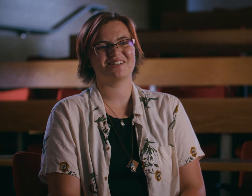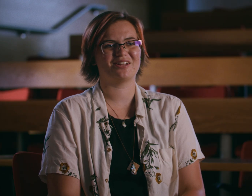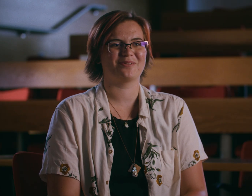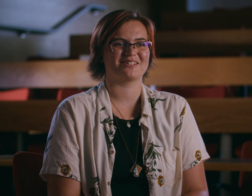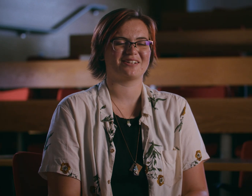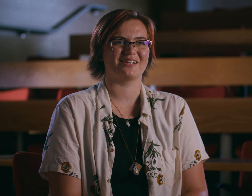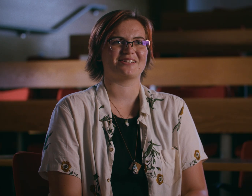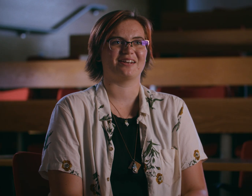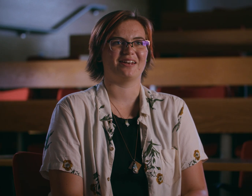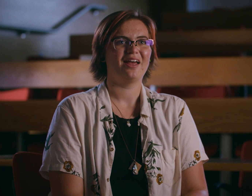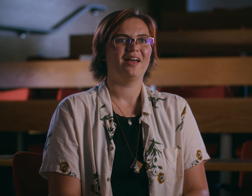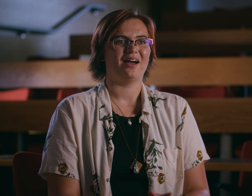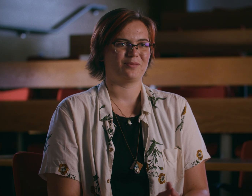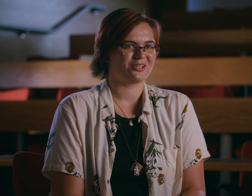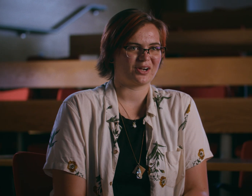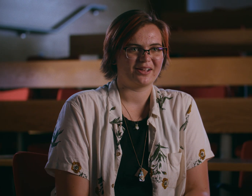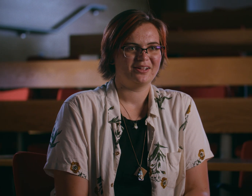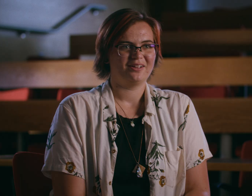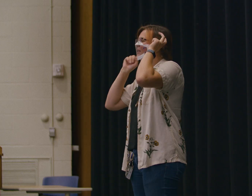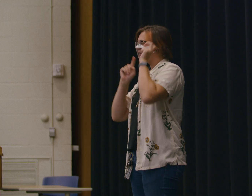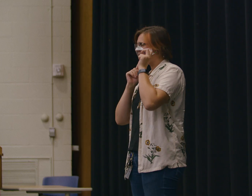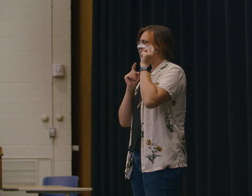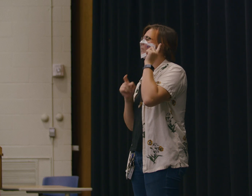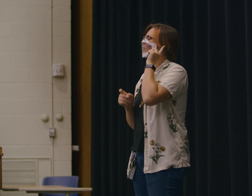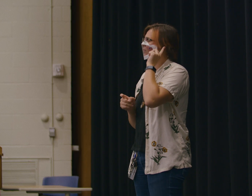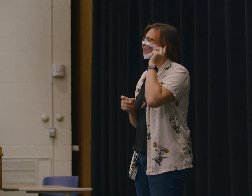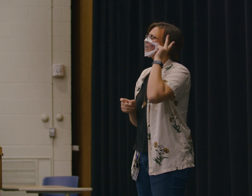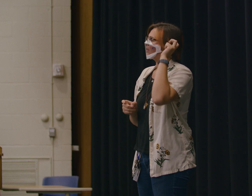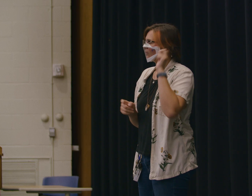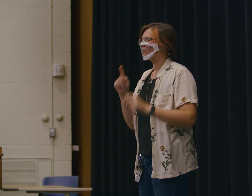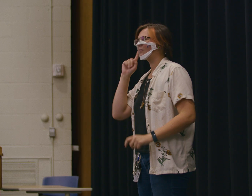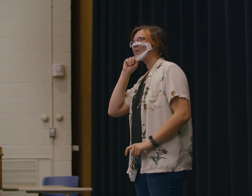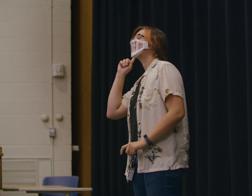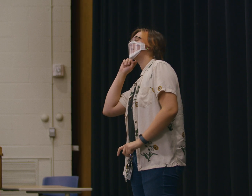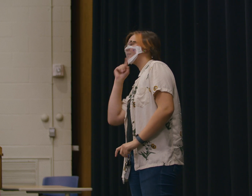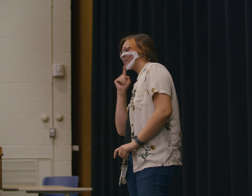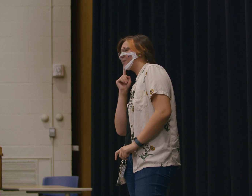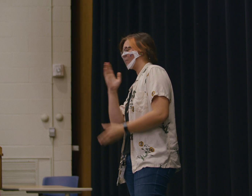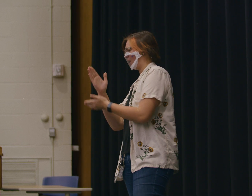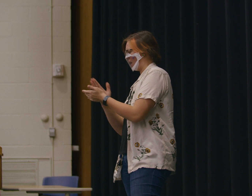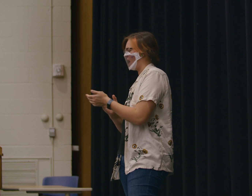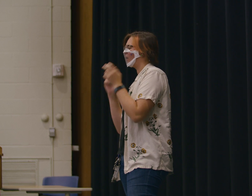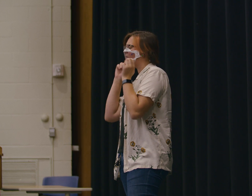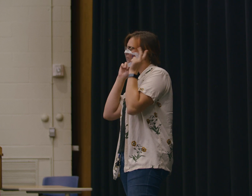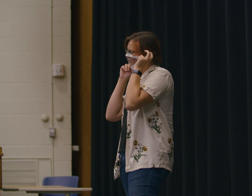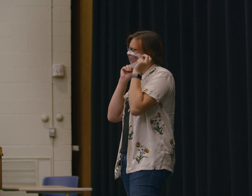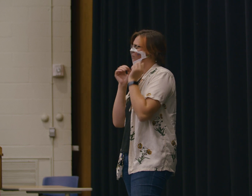Club president, I decided I'm gonna try. It's this story that my mom tells me whenever I talk about hearing. When